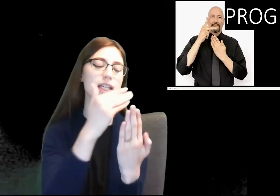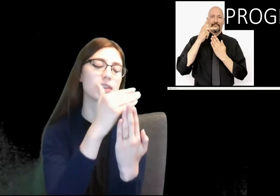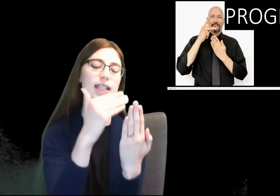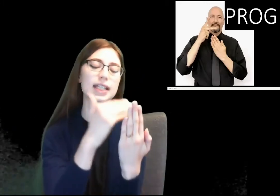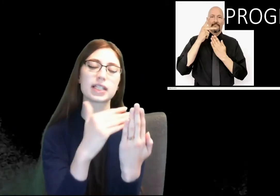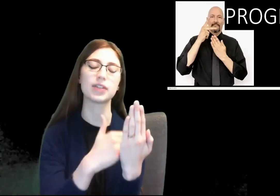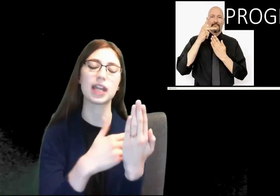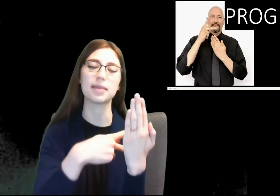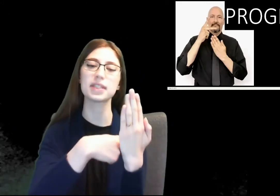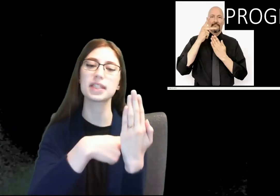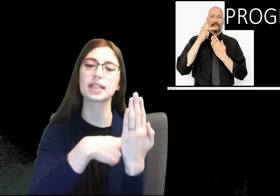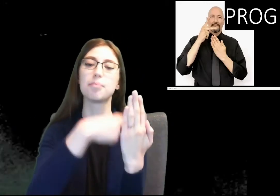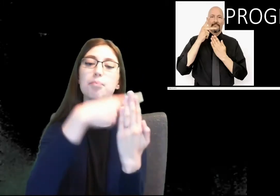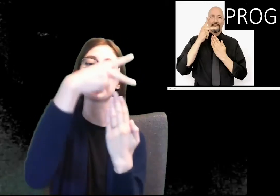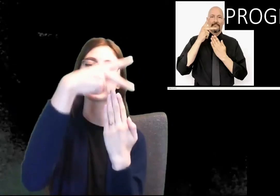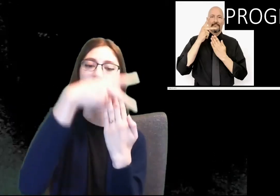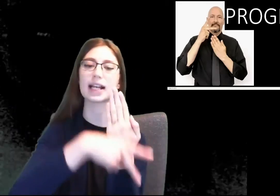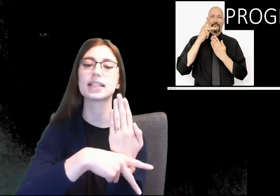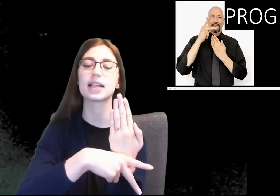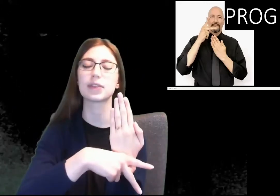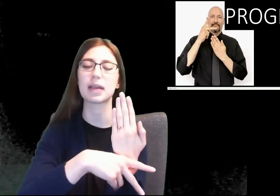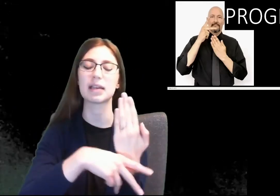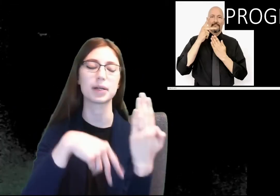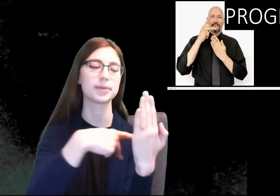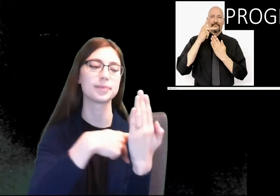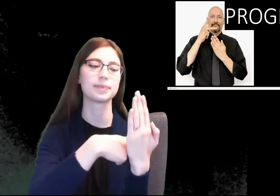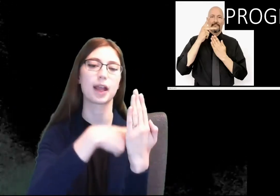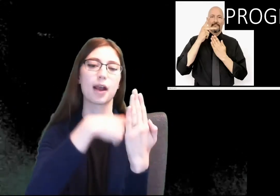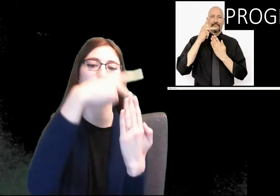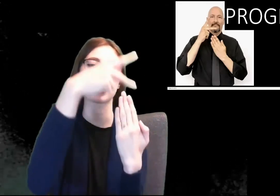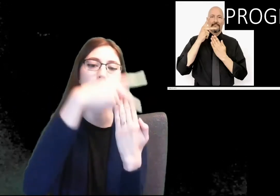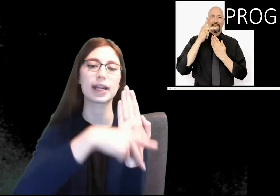of the list of names is on both sides of the paper. Program.